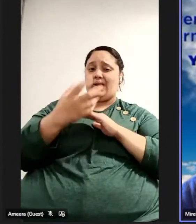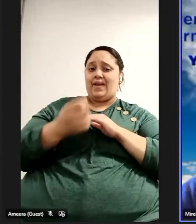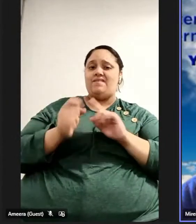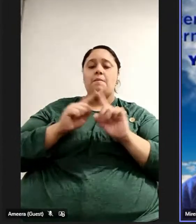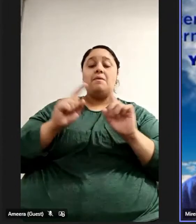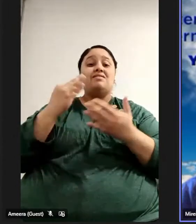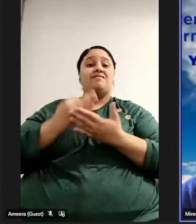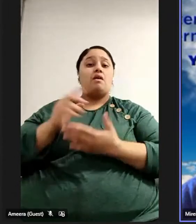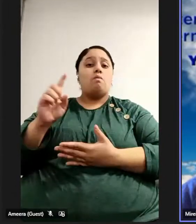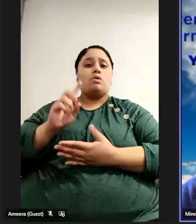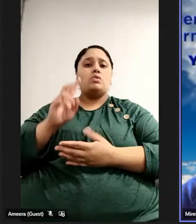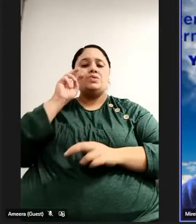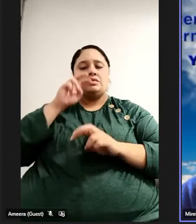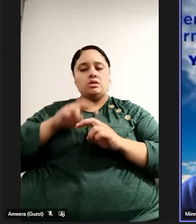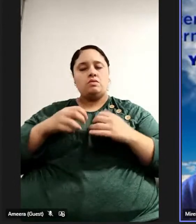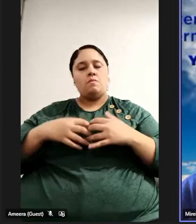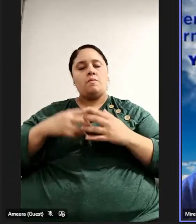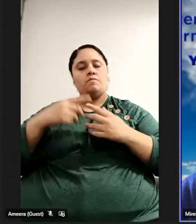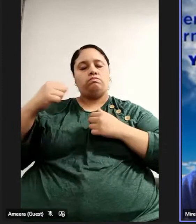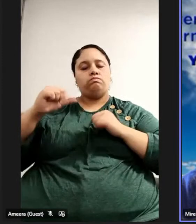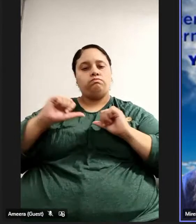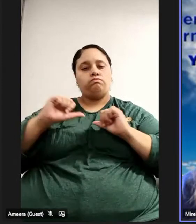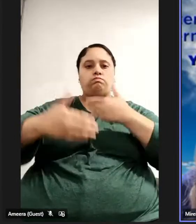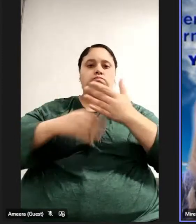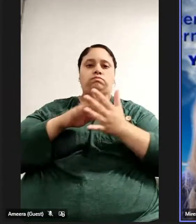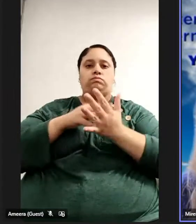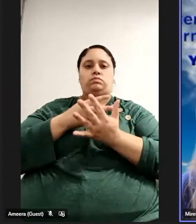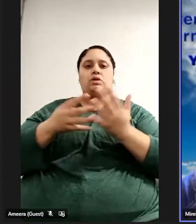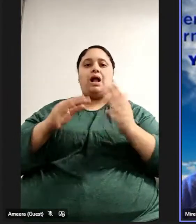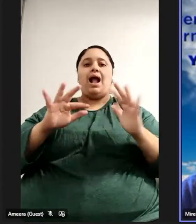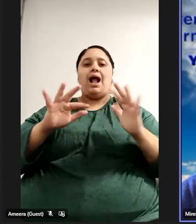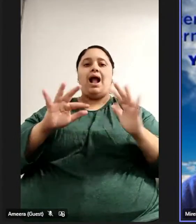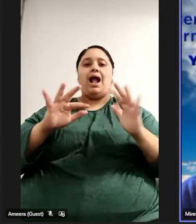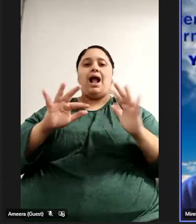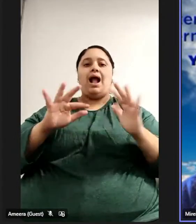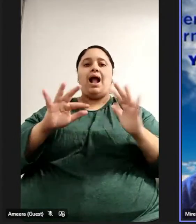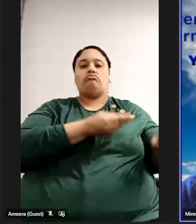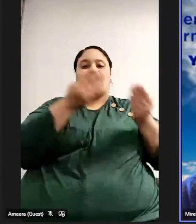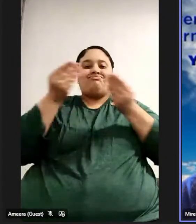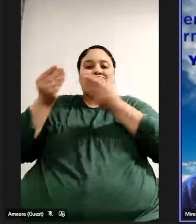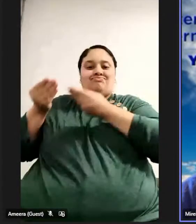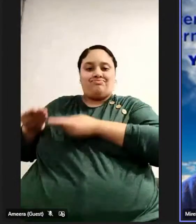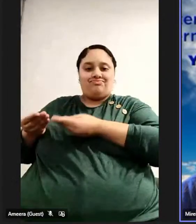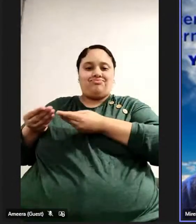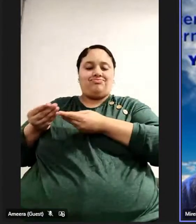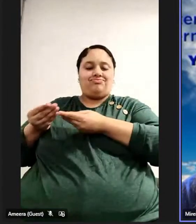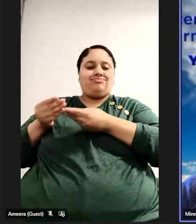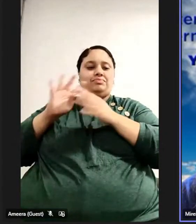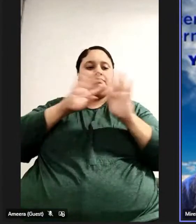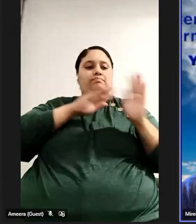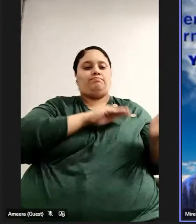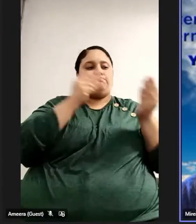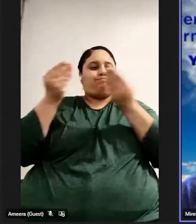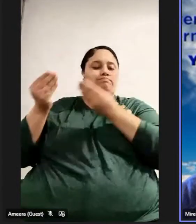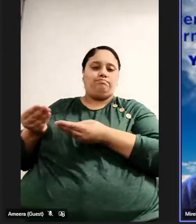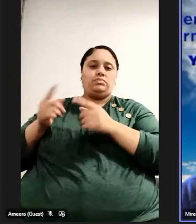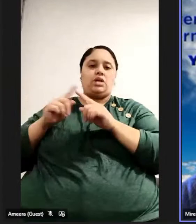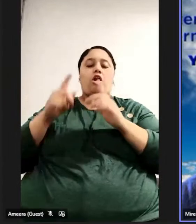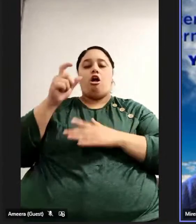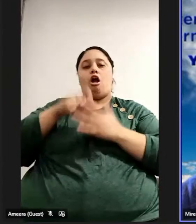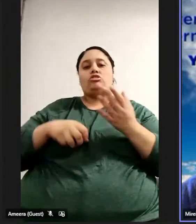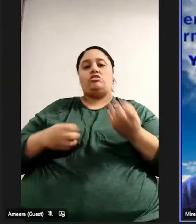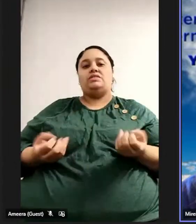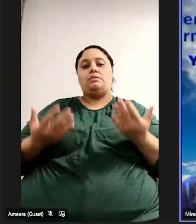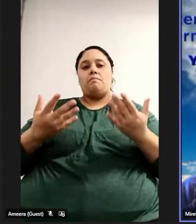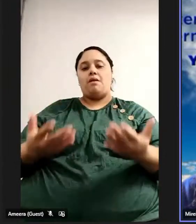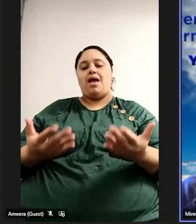frameworks, which is how to move power from one part of the grid to another, and our cost of supply studies and electricity master plans